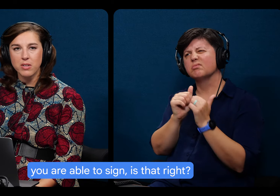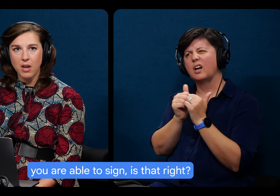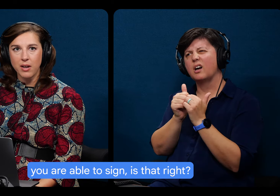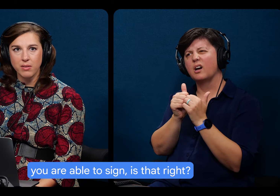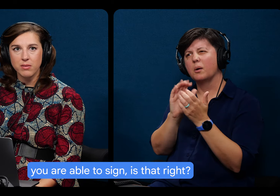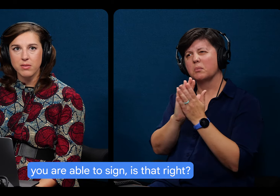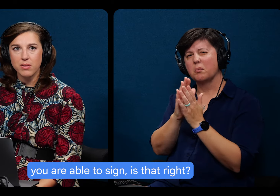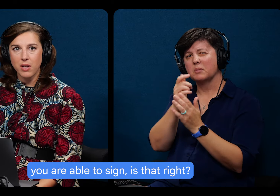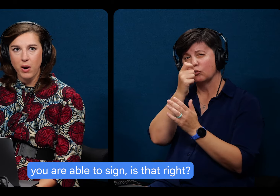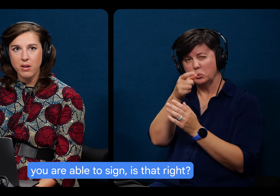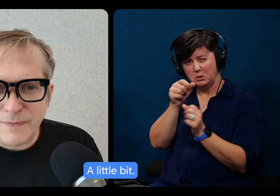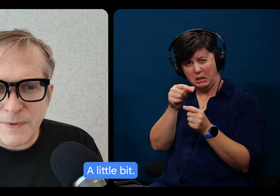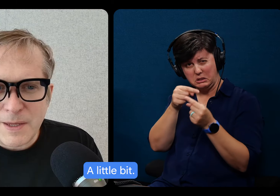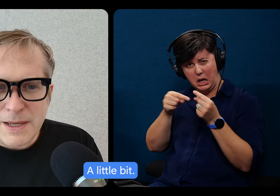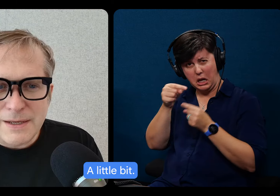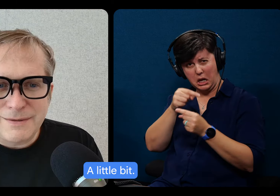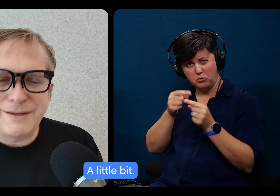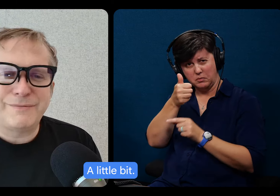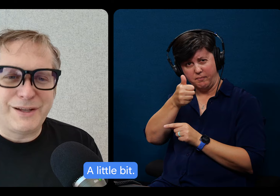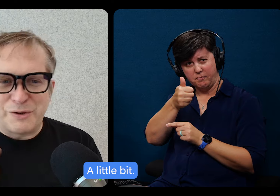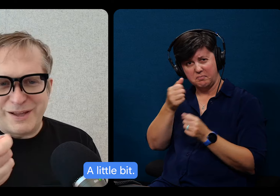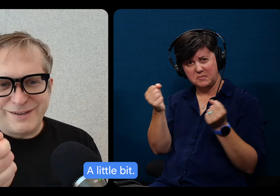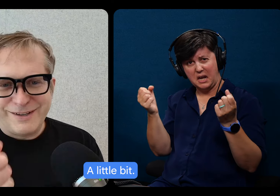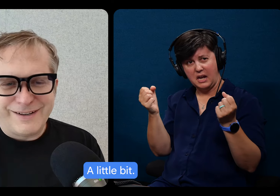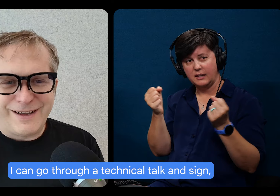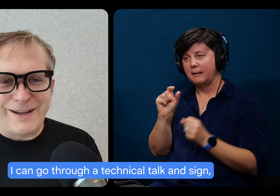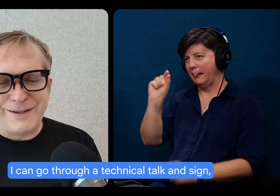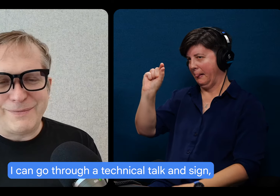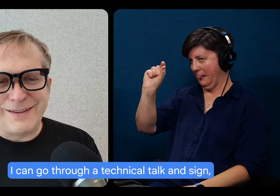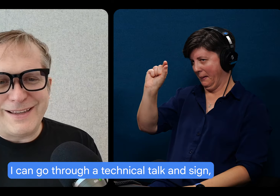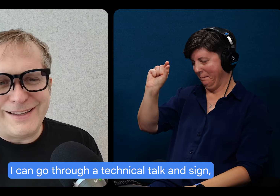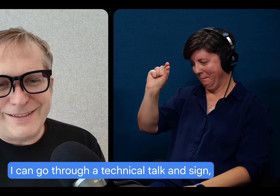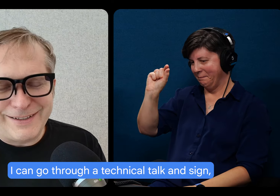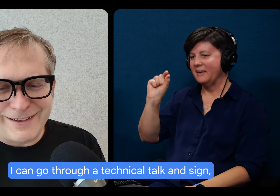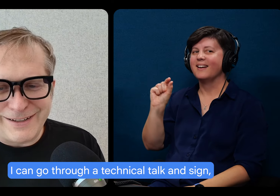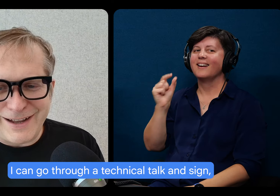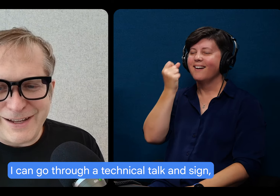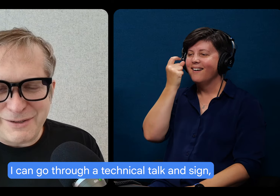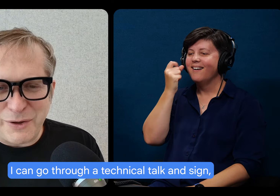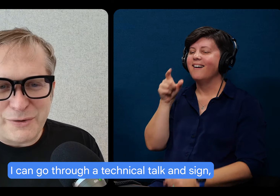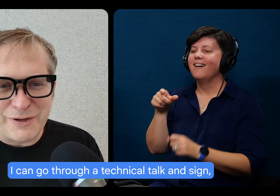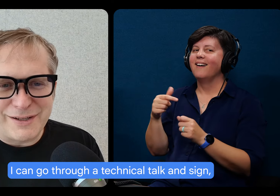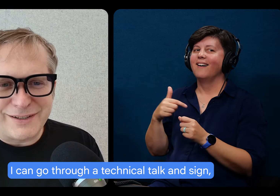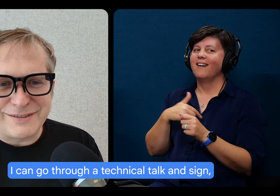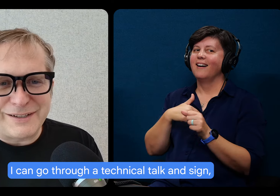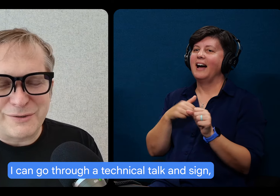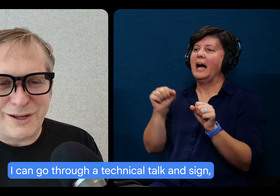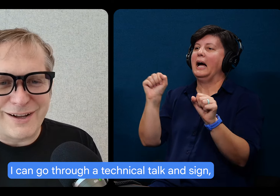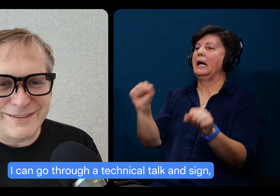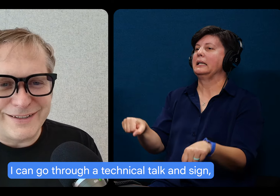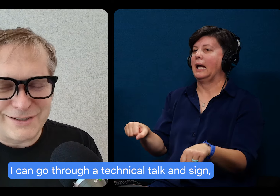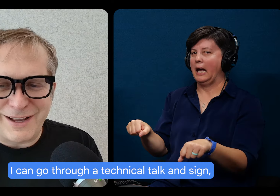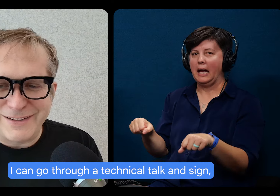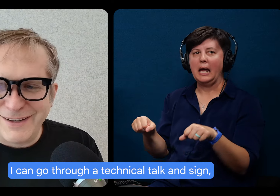able to sign. Is that right? A little bit. The I can go through a technical